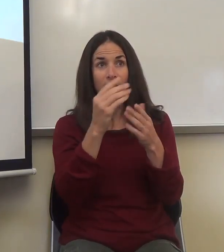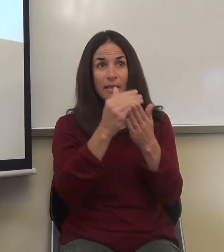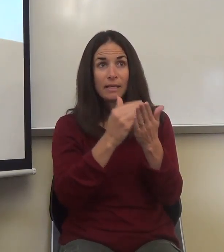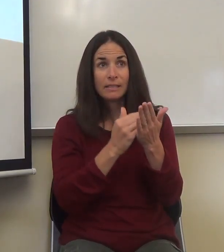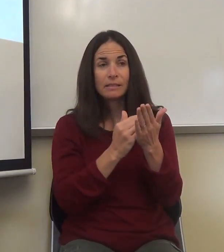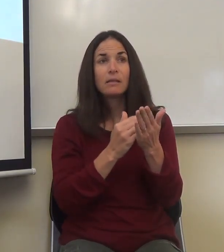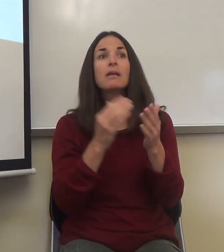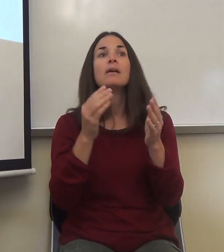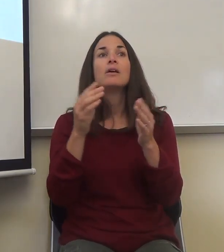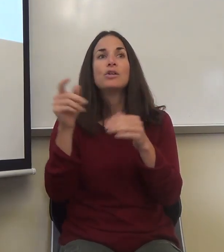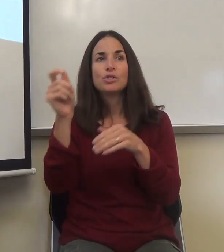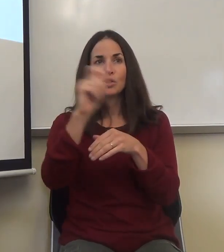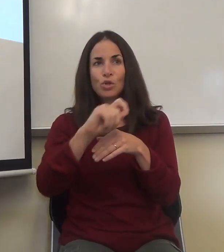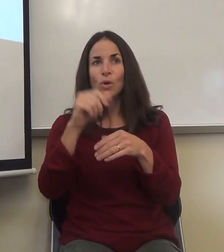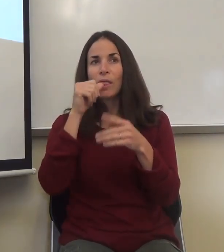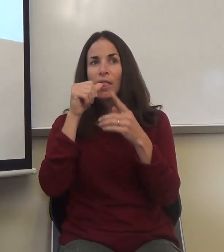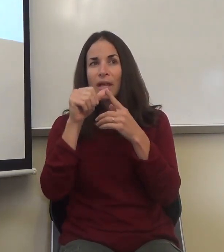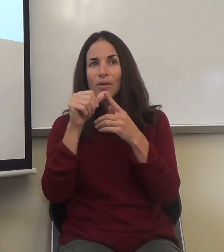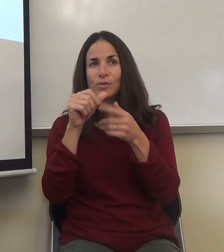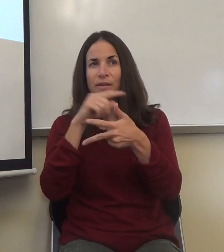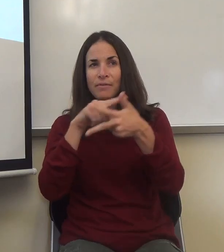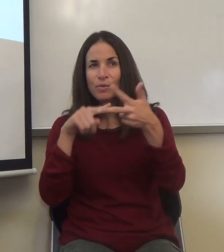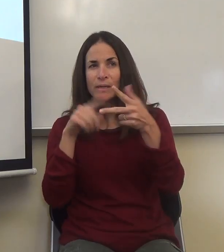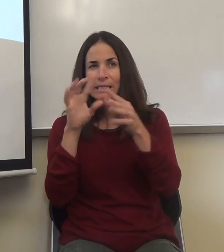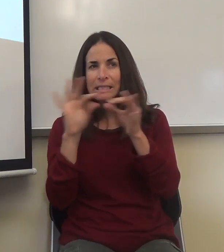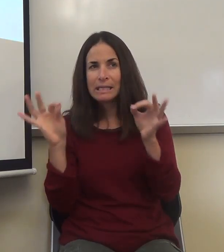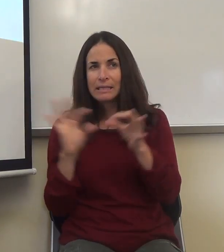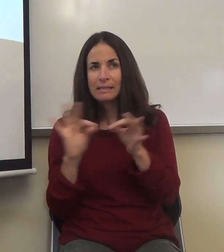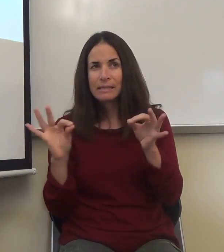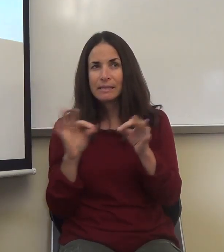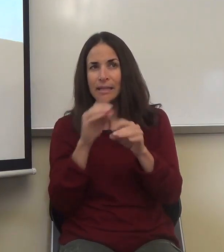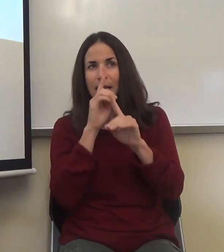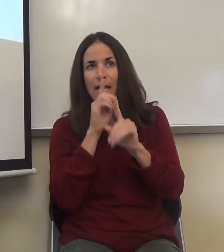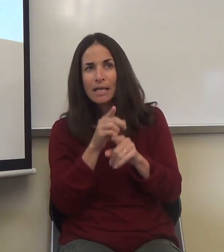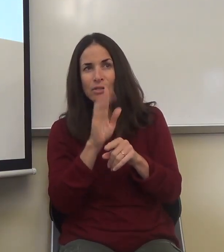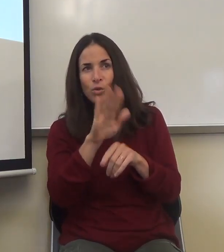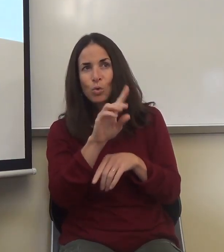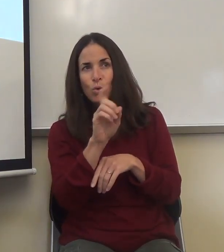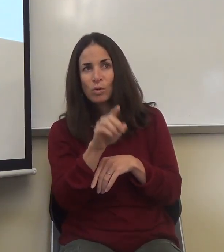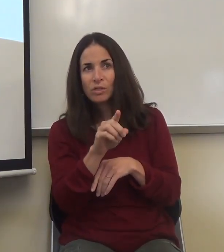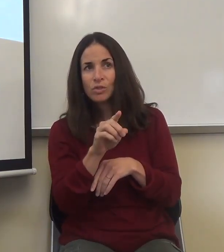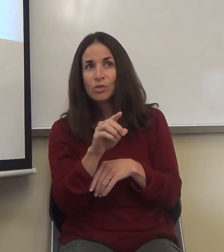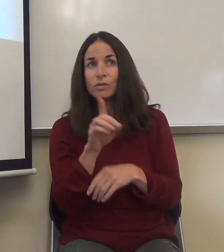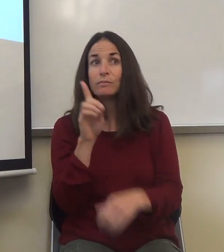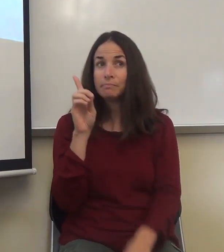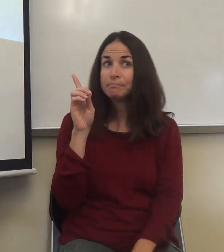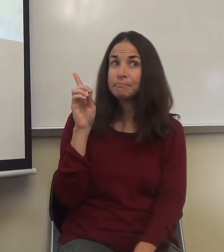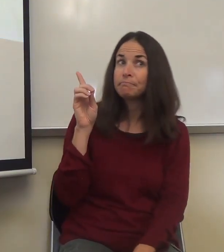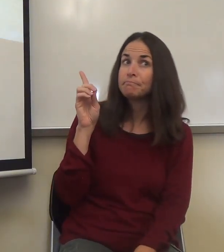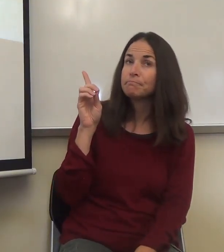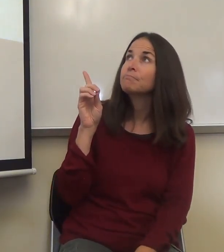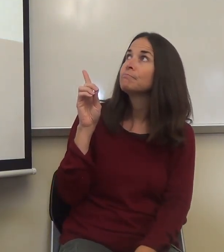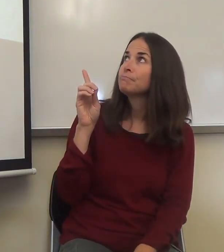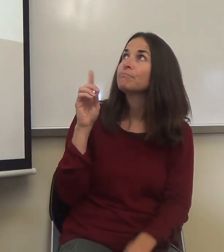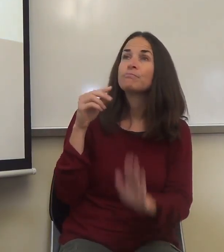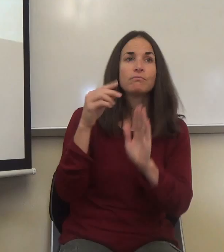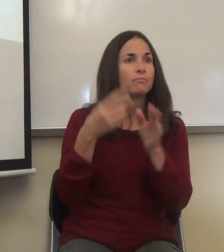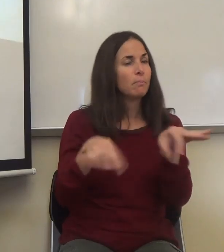the question, circle or highlight the phrase that indicates a list, Jesus,